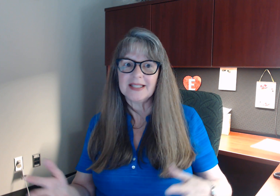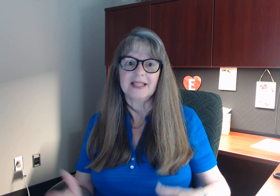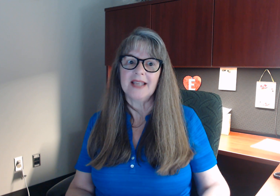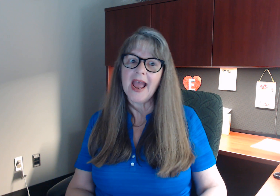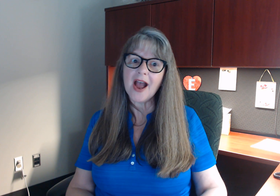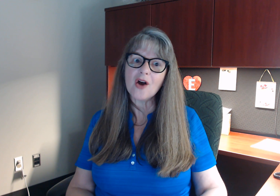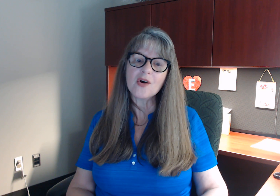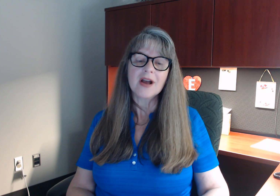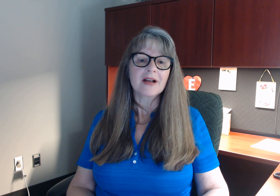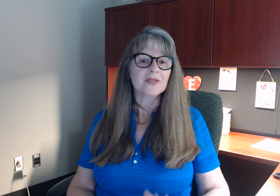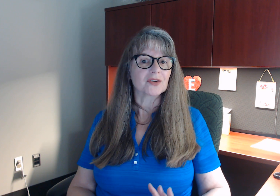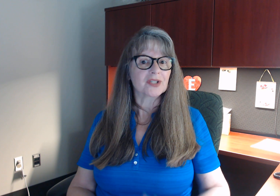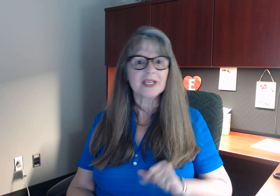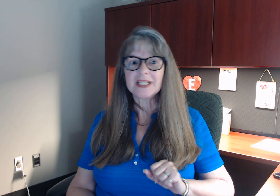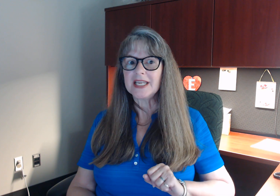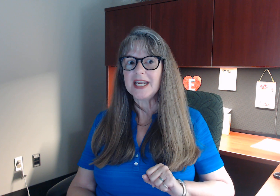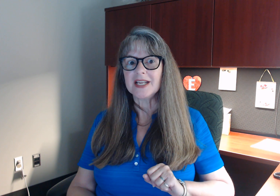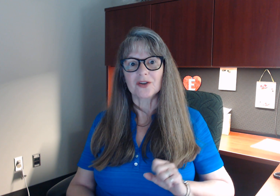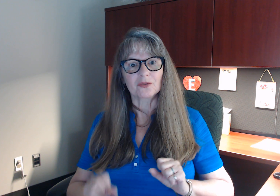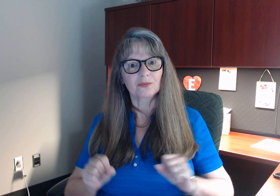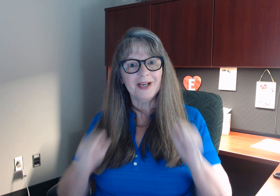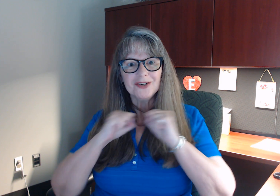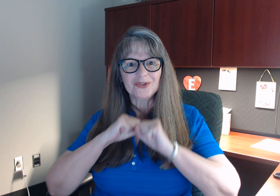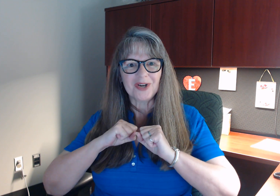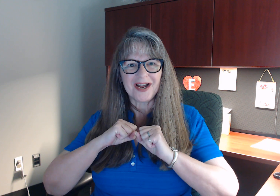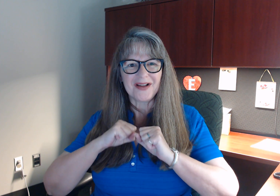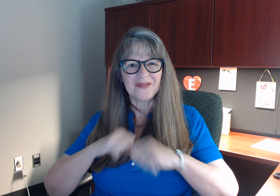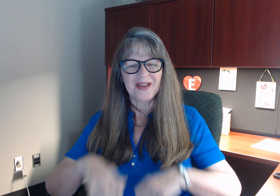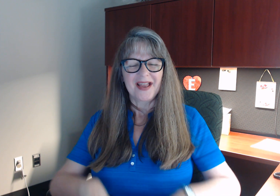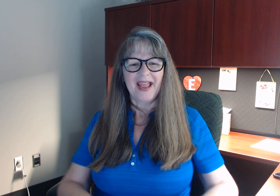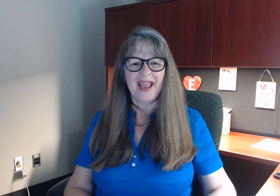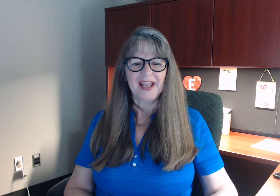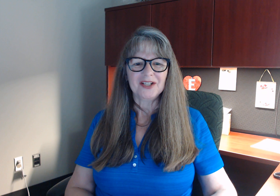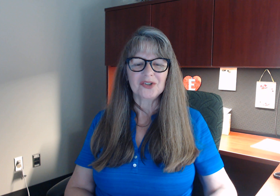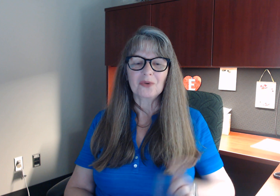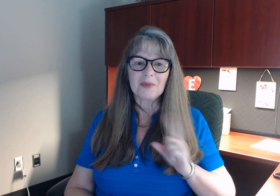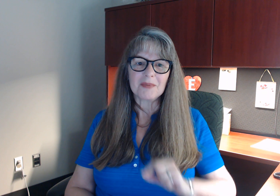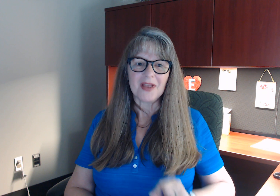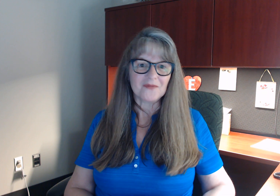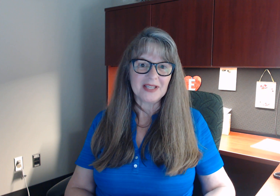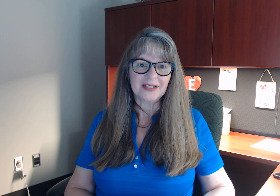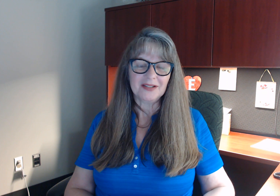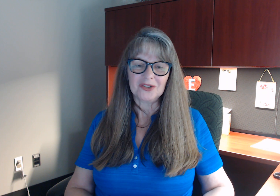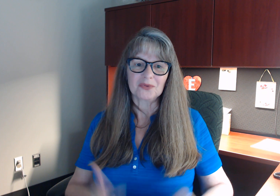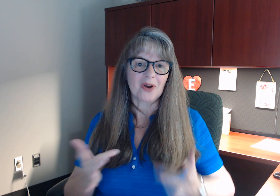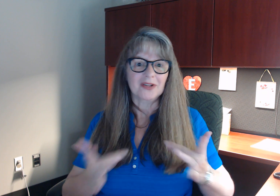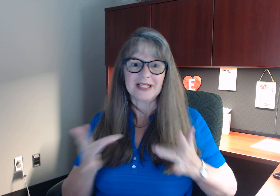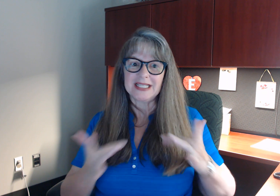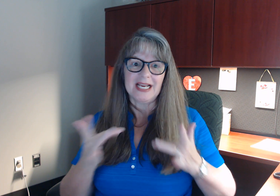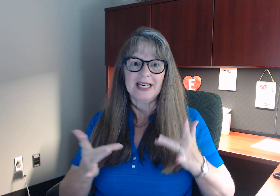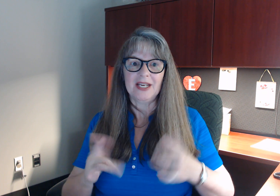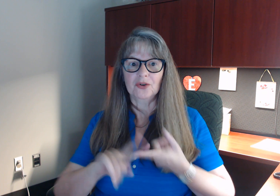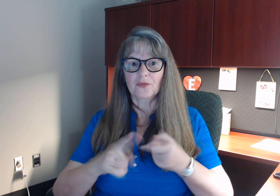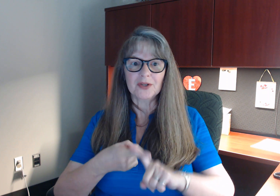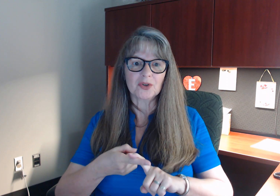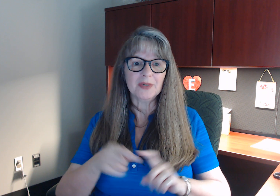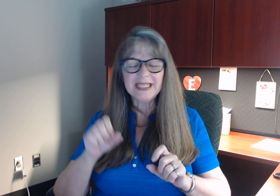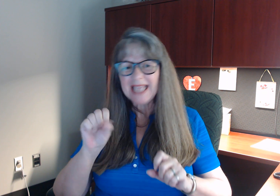and now they're 16 and they're ready to drive, and you remember that feeling that you're all excited and your friends are going,